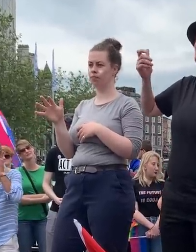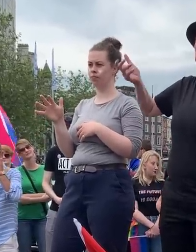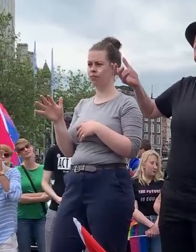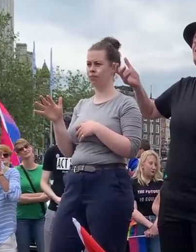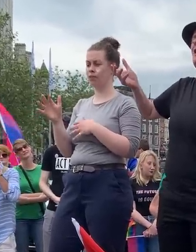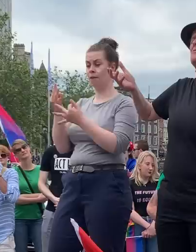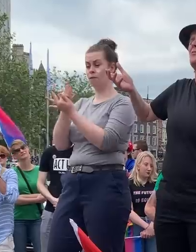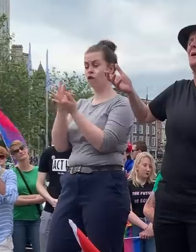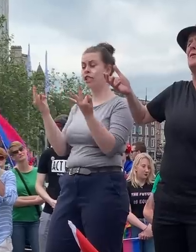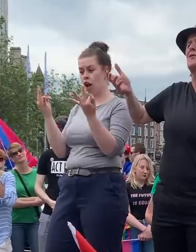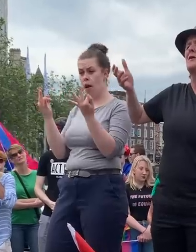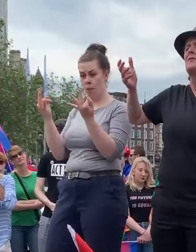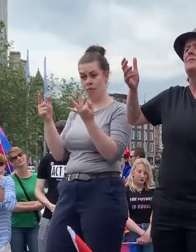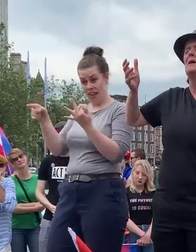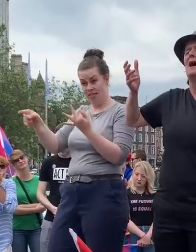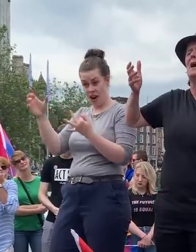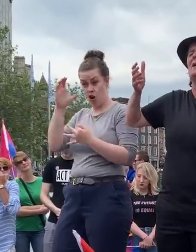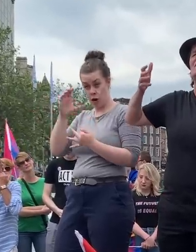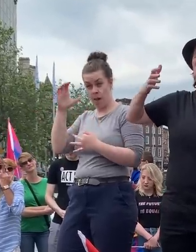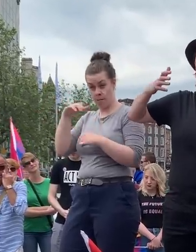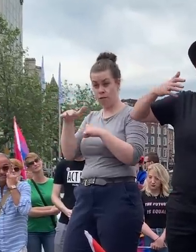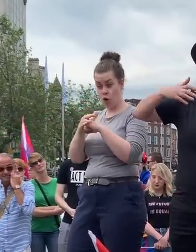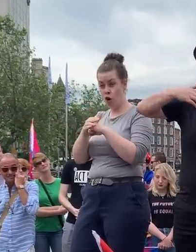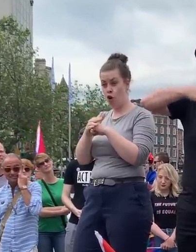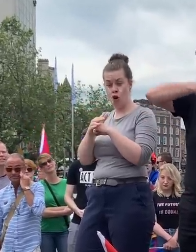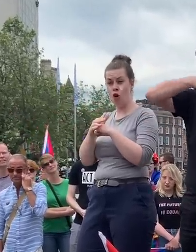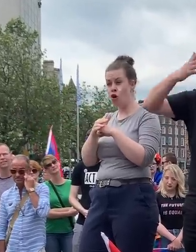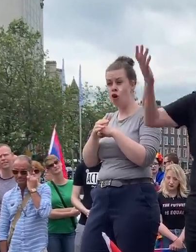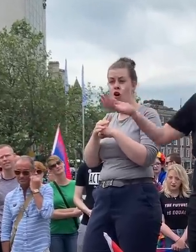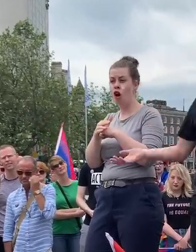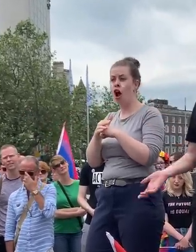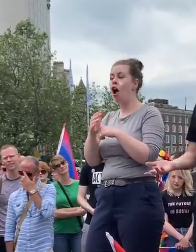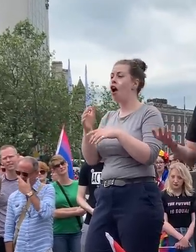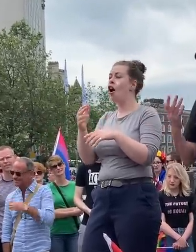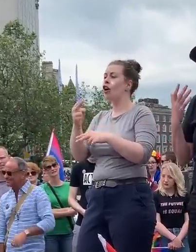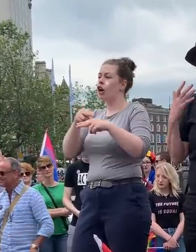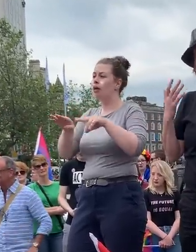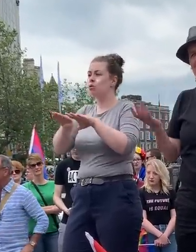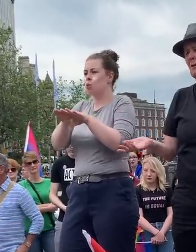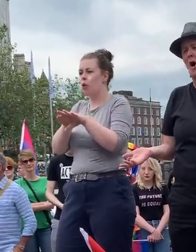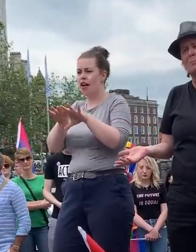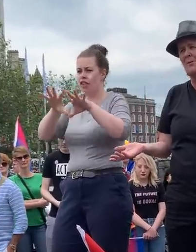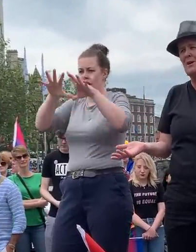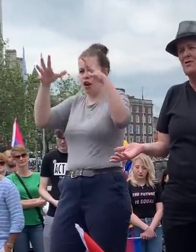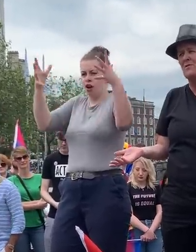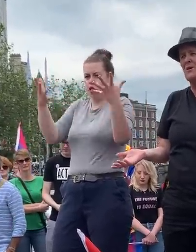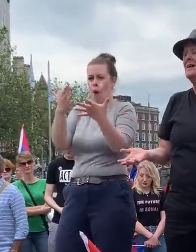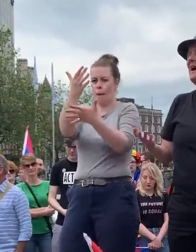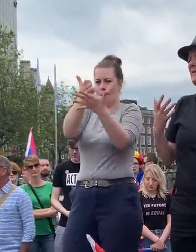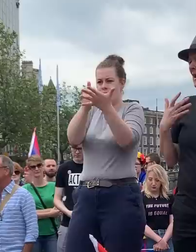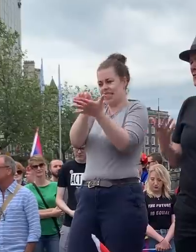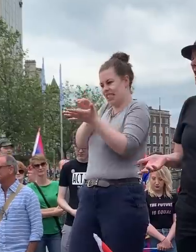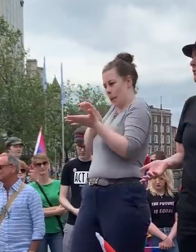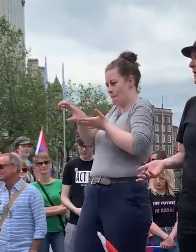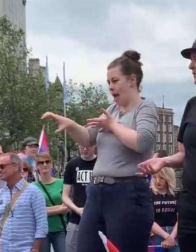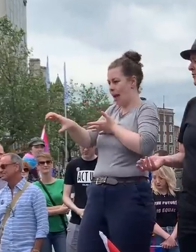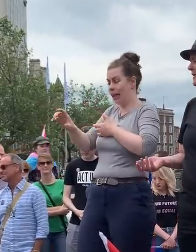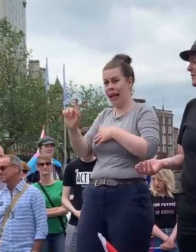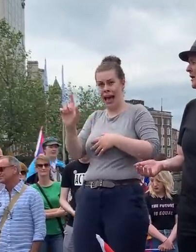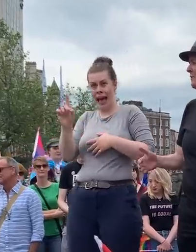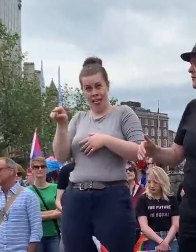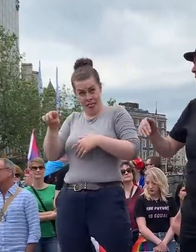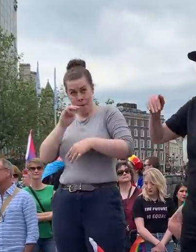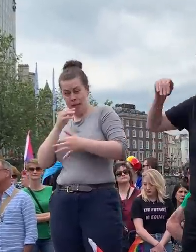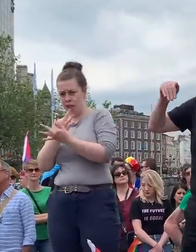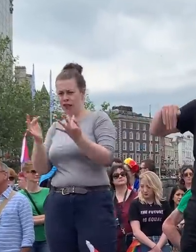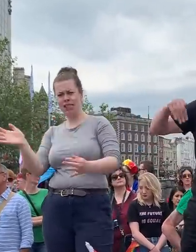this freedom comes with the sponsorship of global corporations, and that's not where the